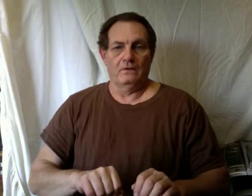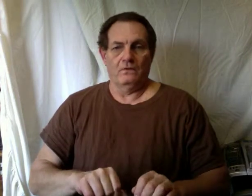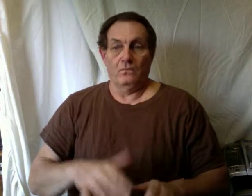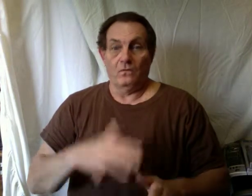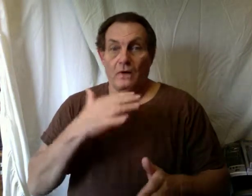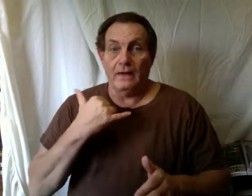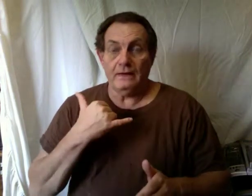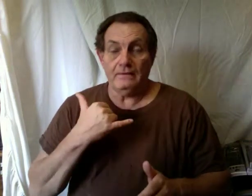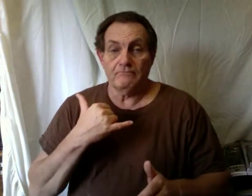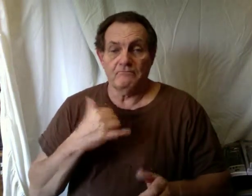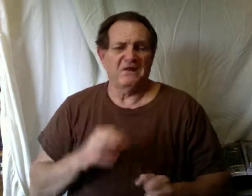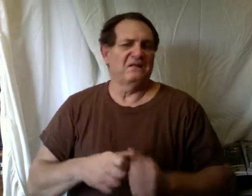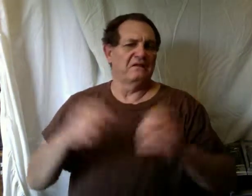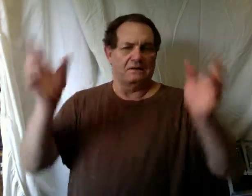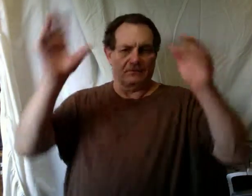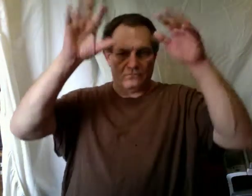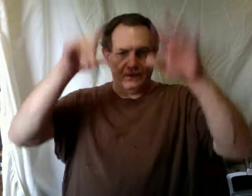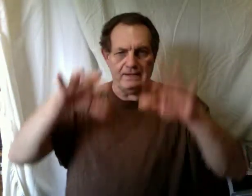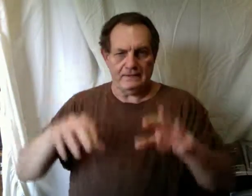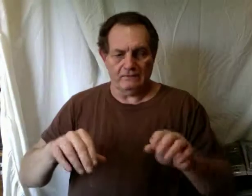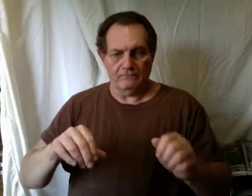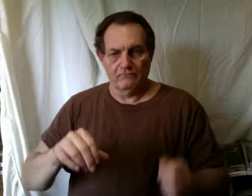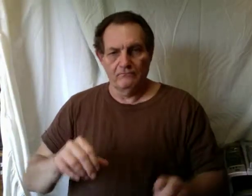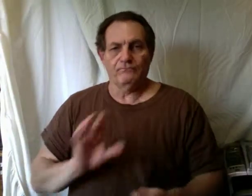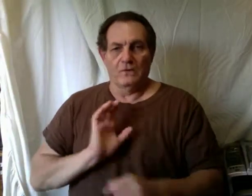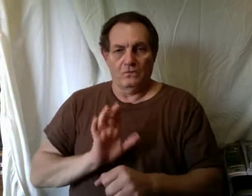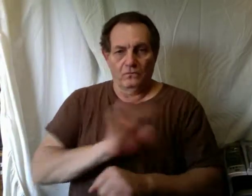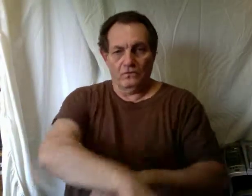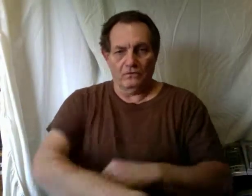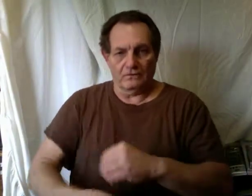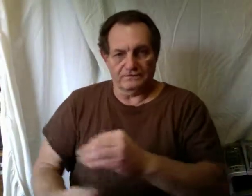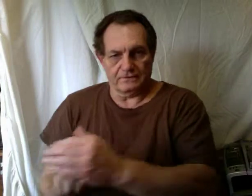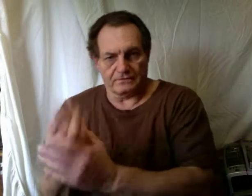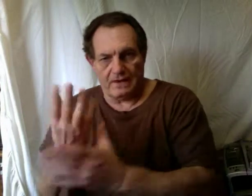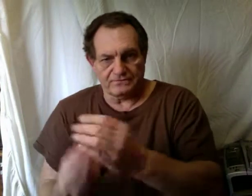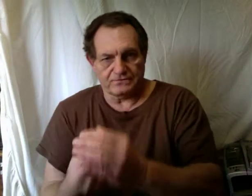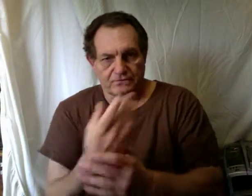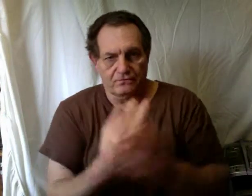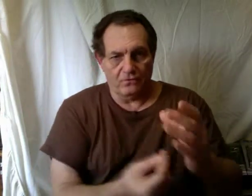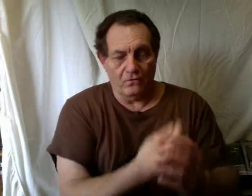Why? A lot of rain will cause the crops to grow